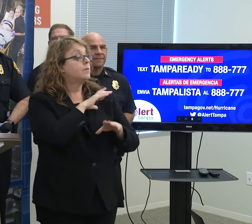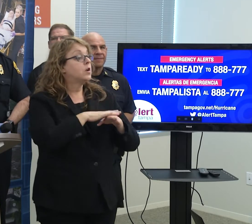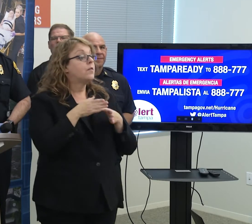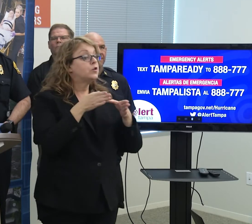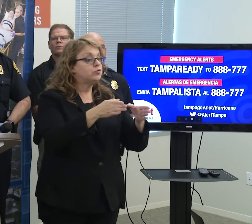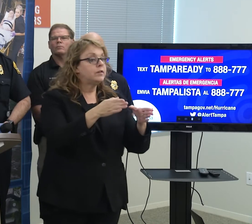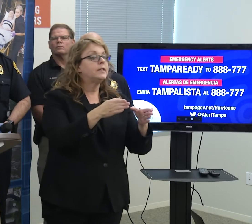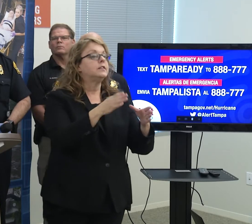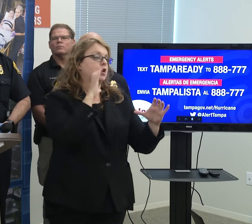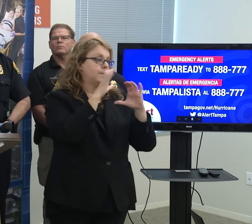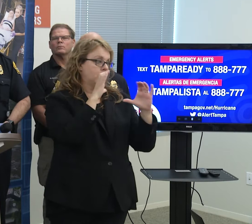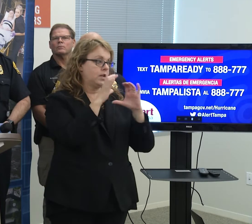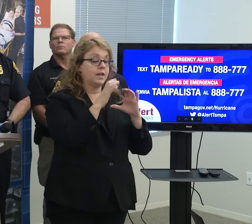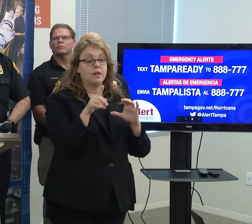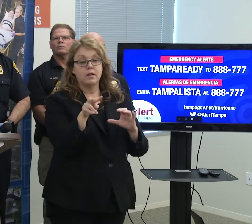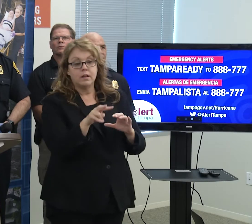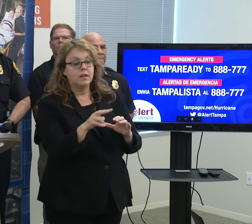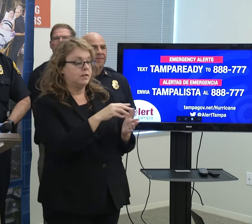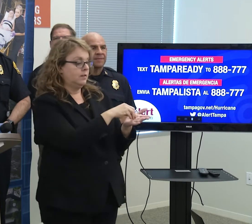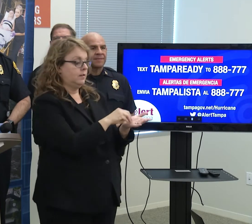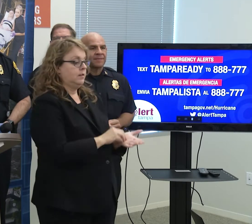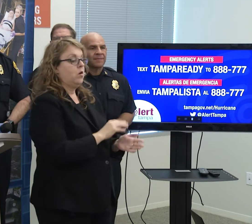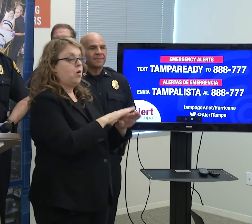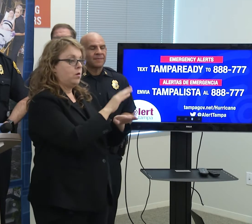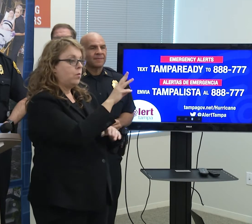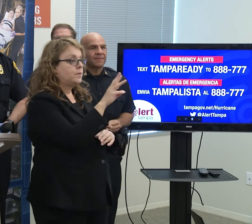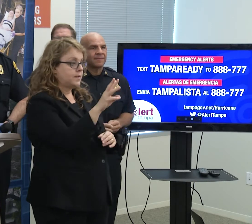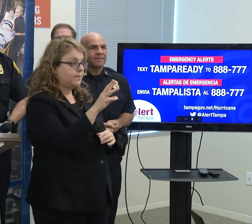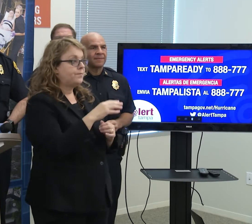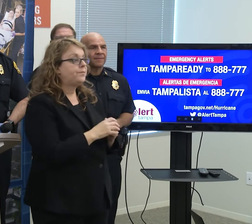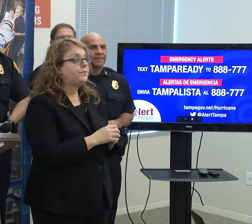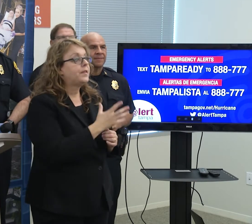street who are giving us real information in a timely manner.